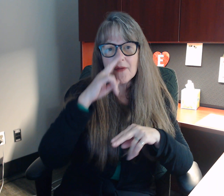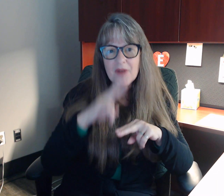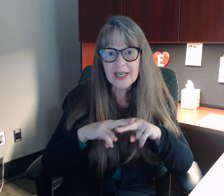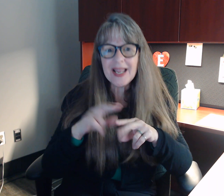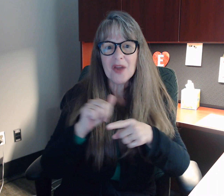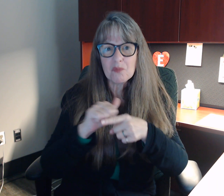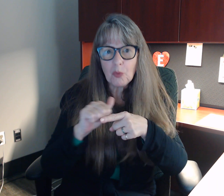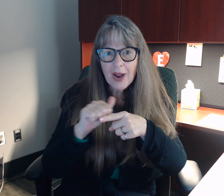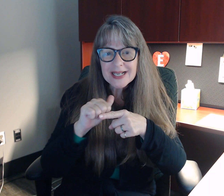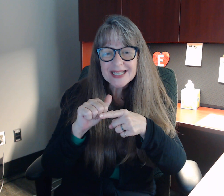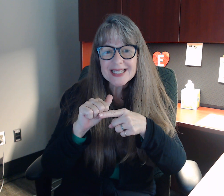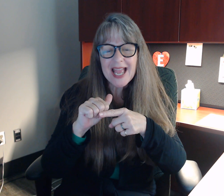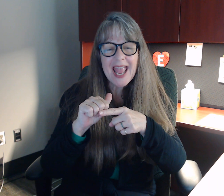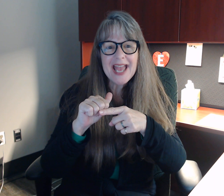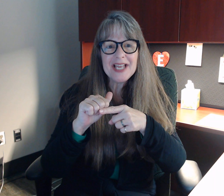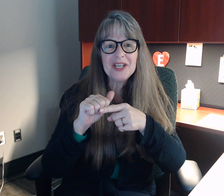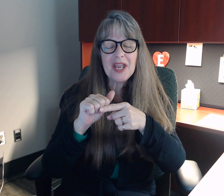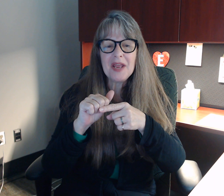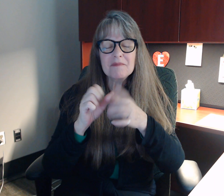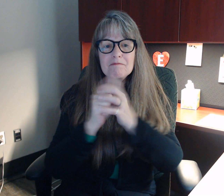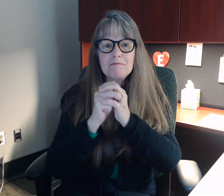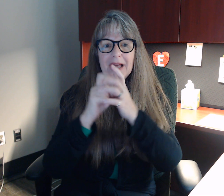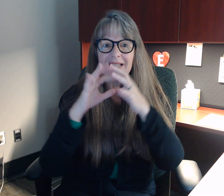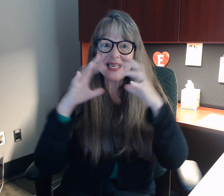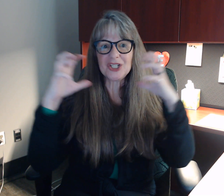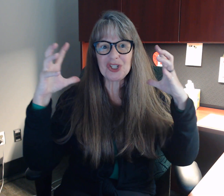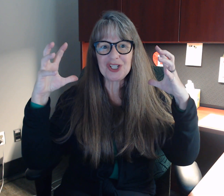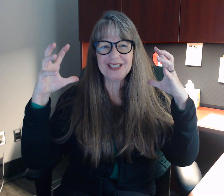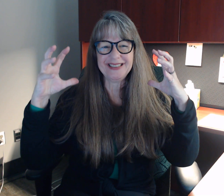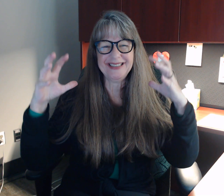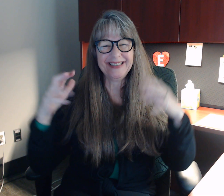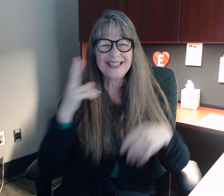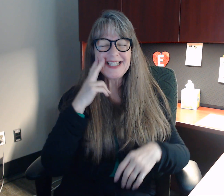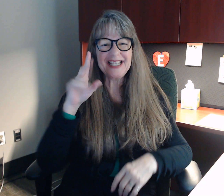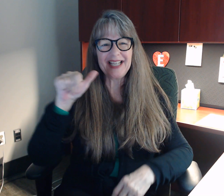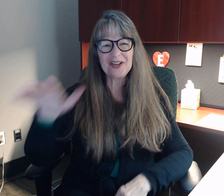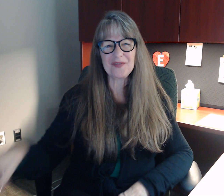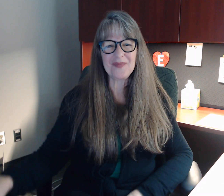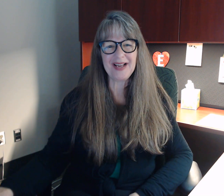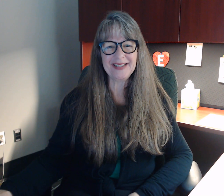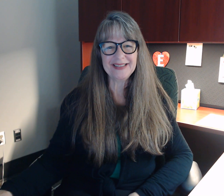fun and practice and embellish. See you later. Bye.